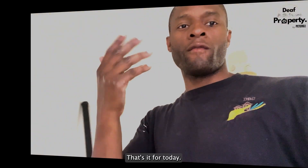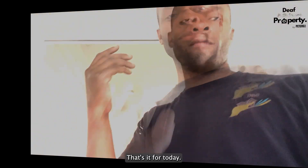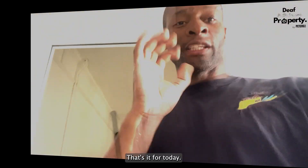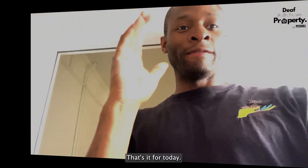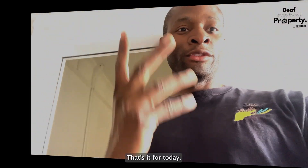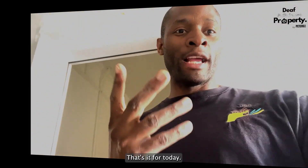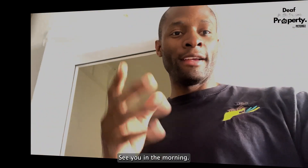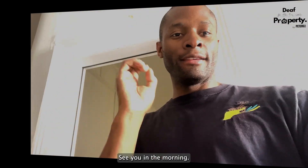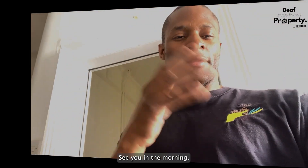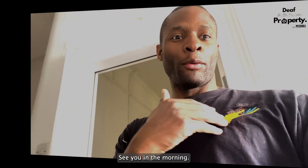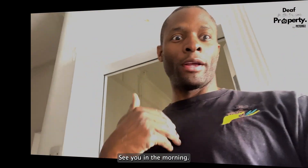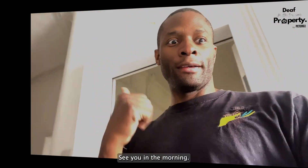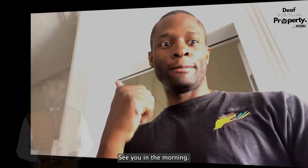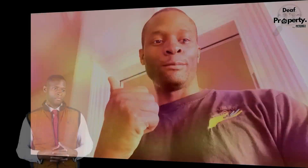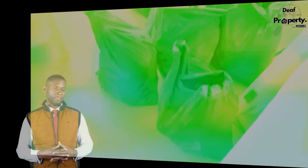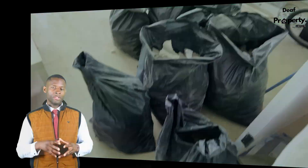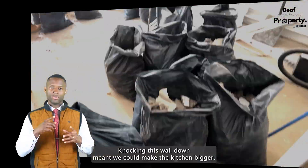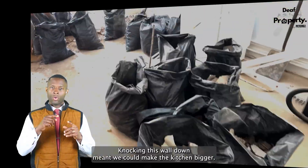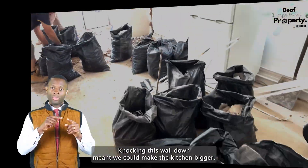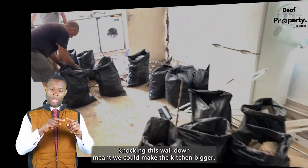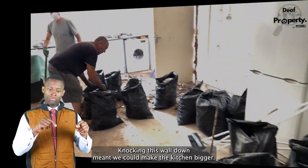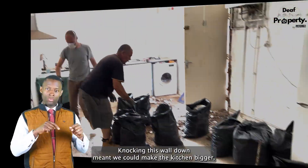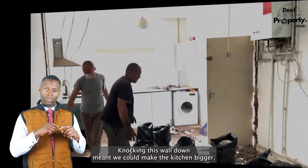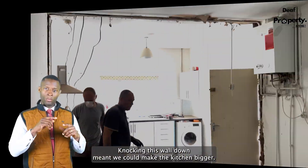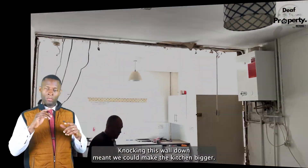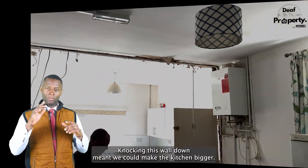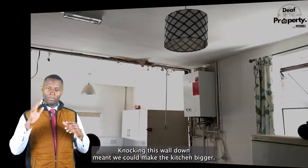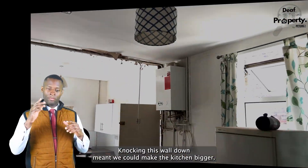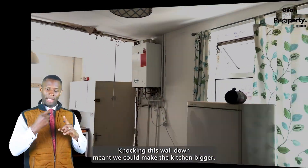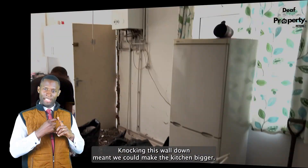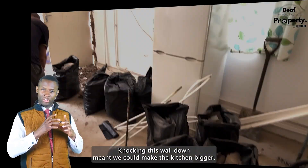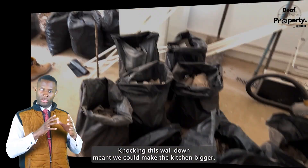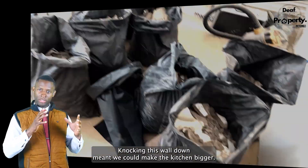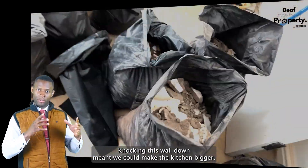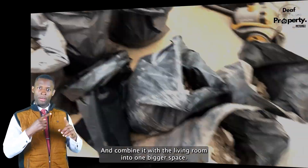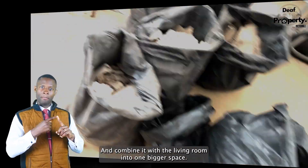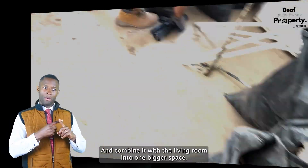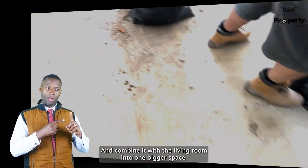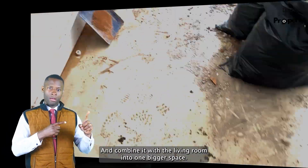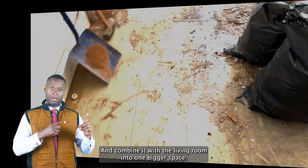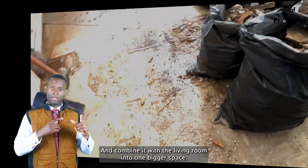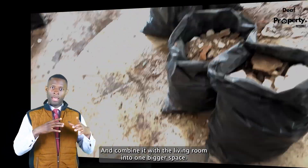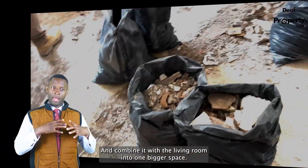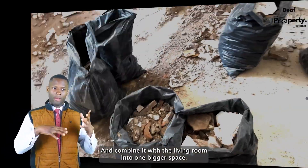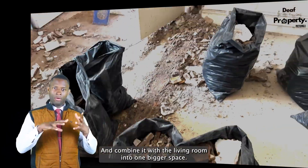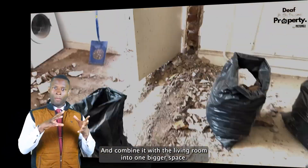That's it for today. See you in the morning. Knocking this wall down meant we could make the kitchen bigger and combine it with the living room